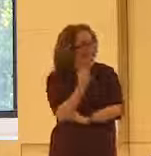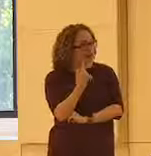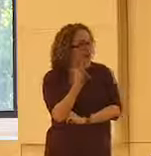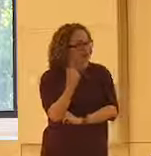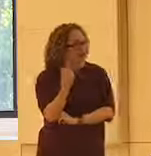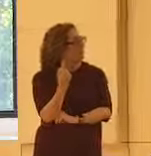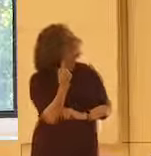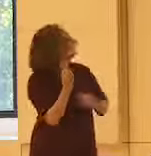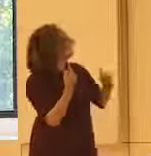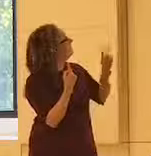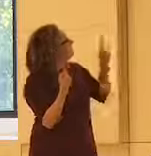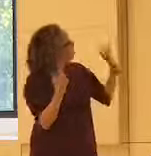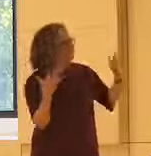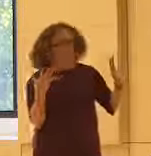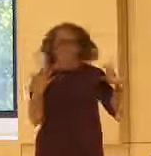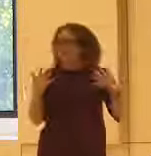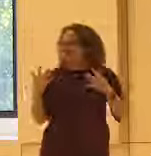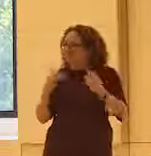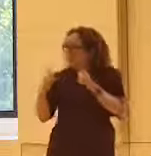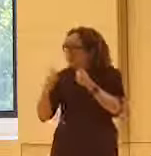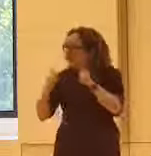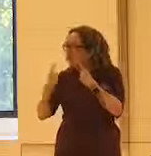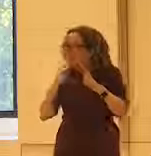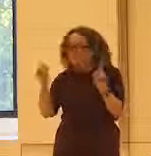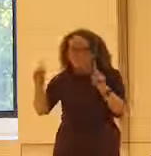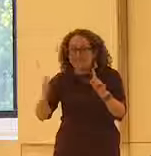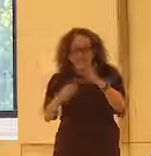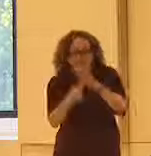So one is recognizing mental health.